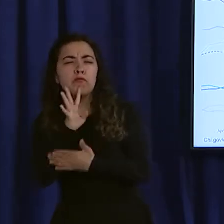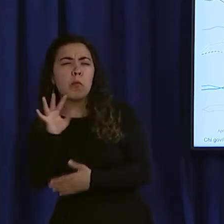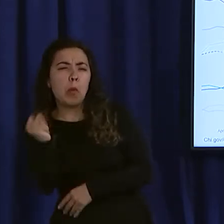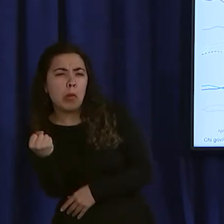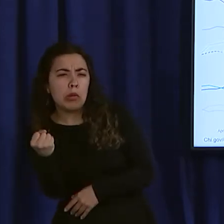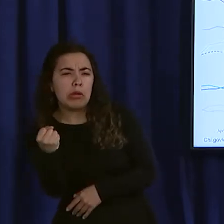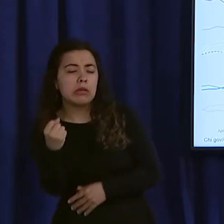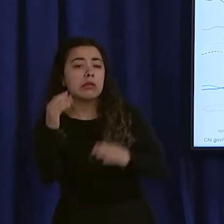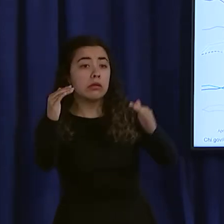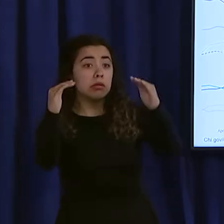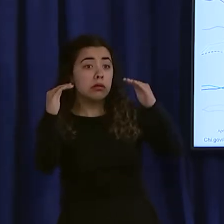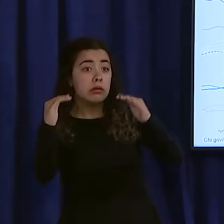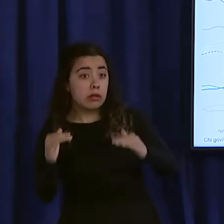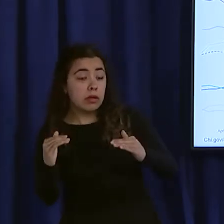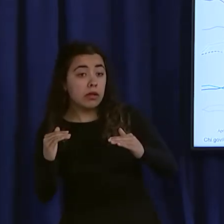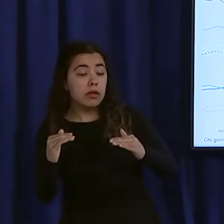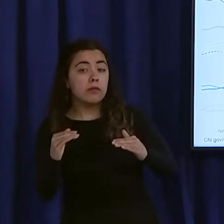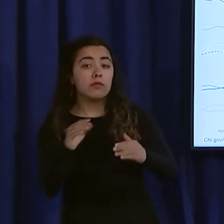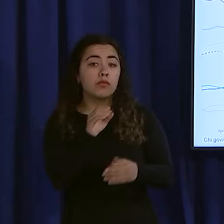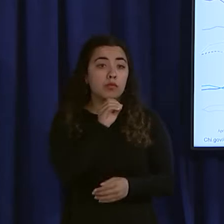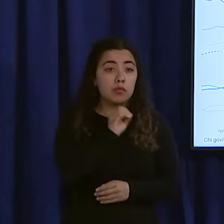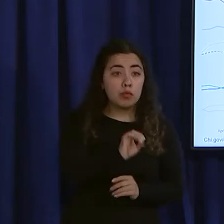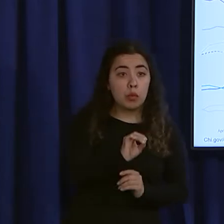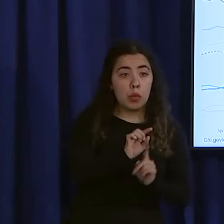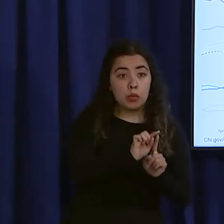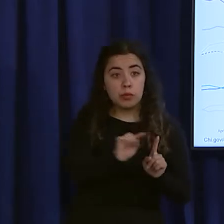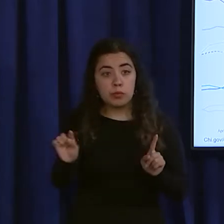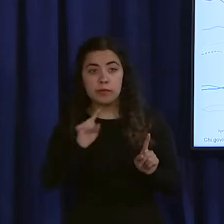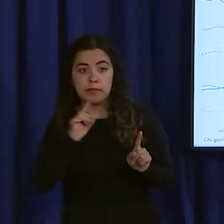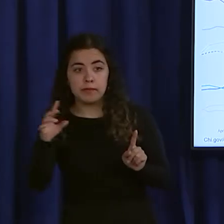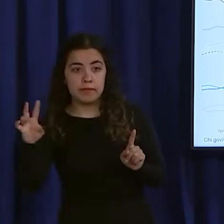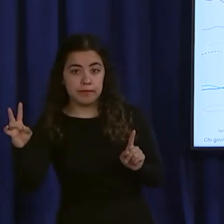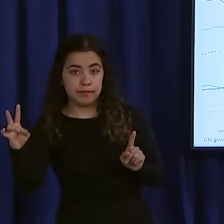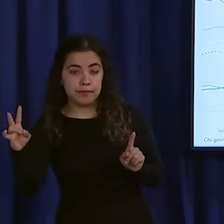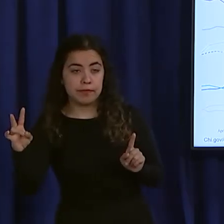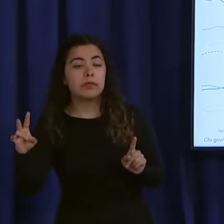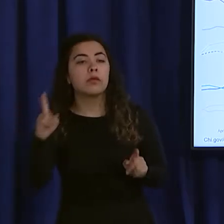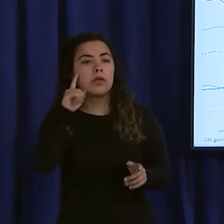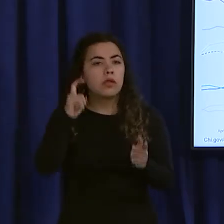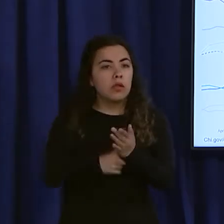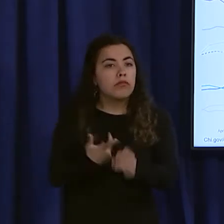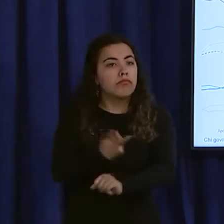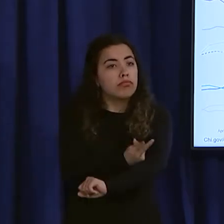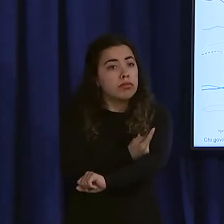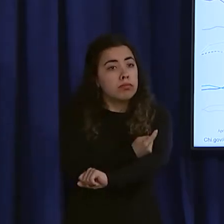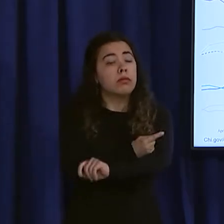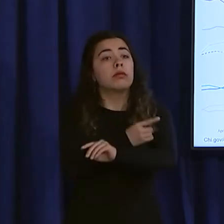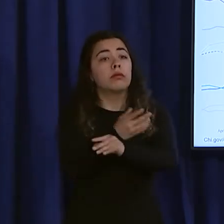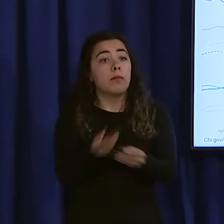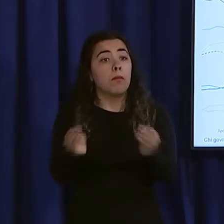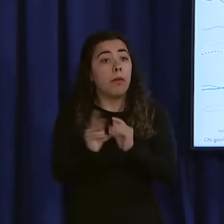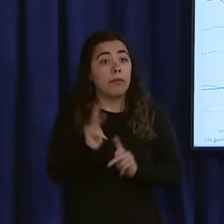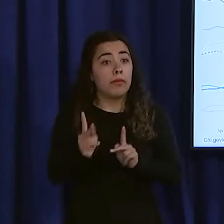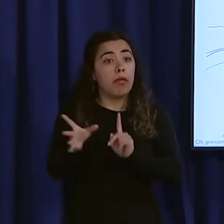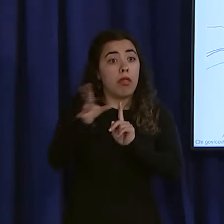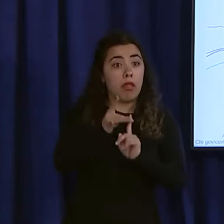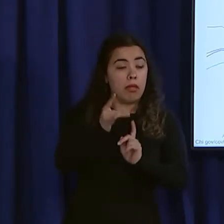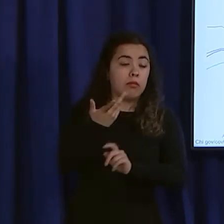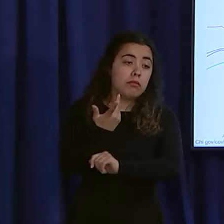seeing a surge in those children. It's just that vaccination has been working really well to help protect people in the older